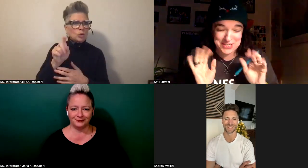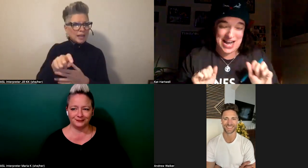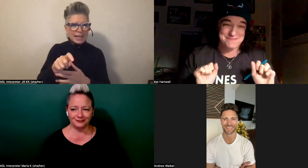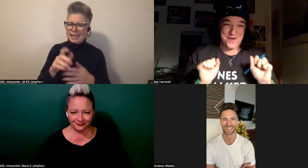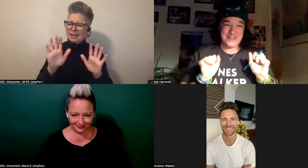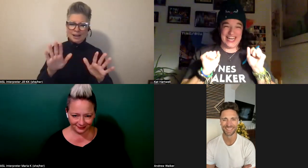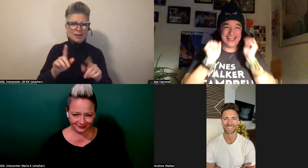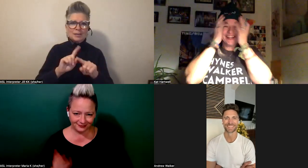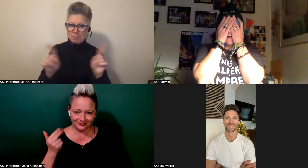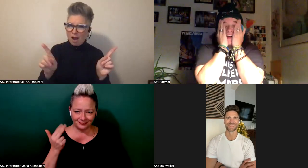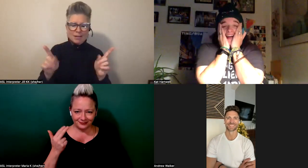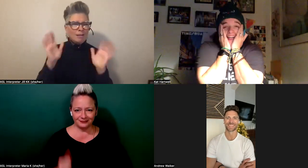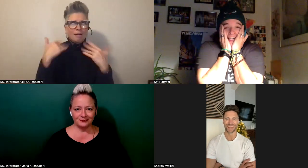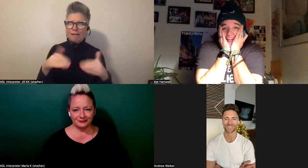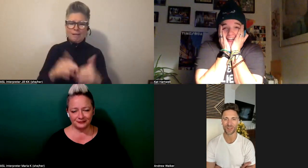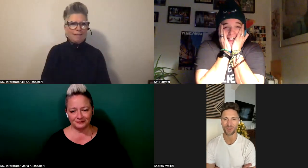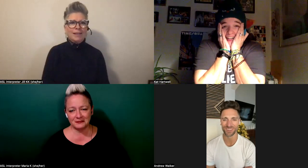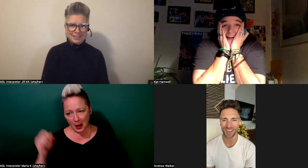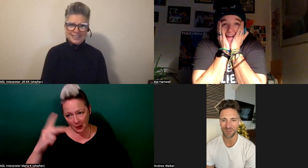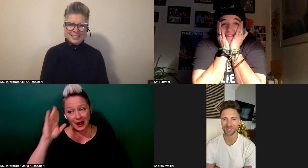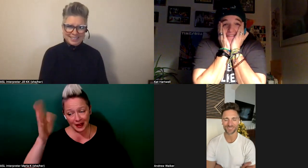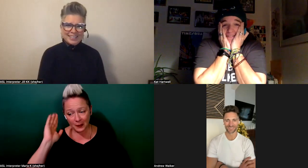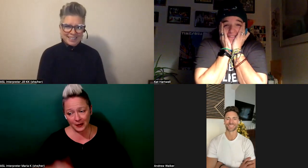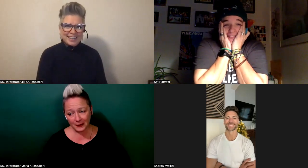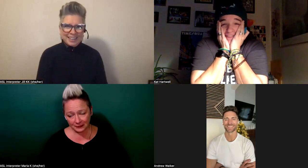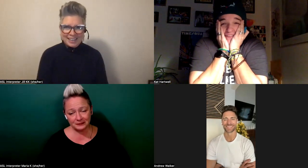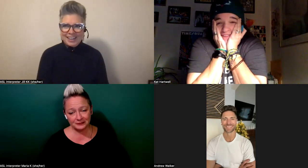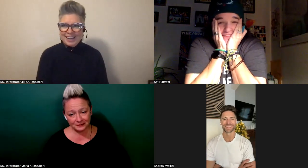and watch the movie. Okay, I will.